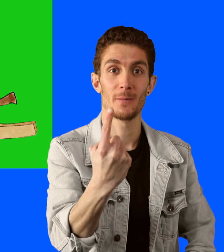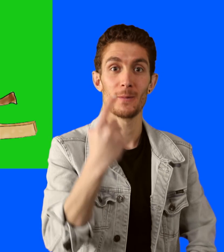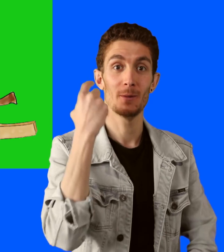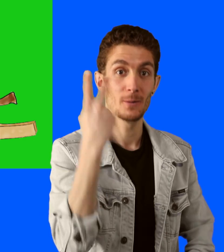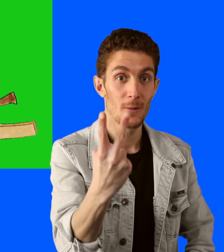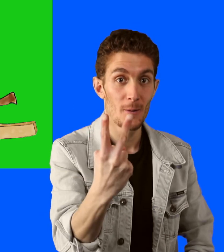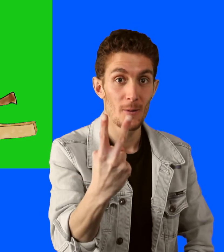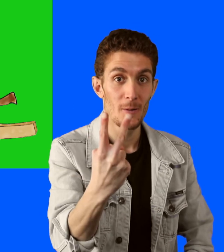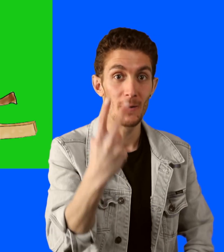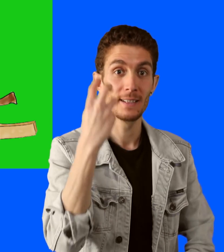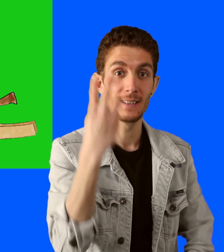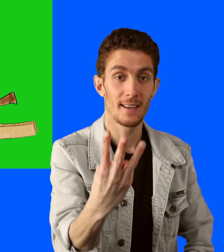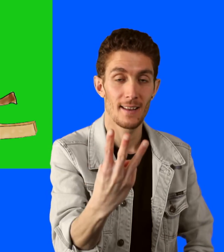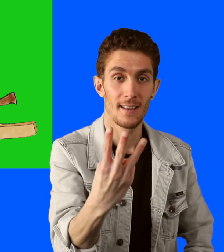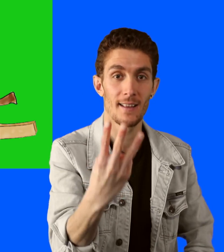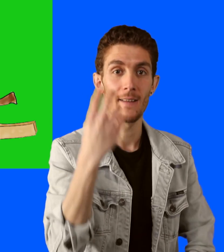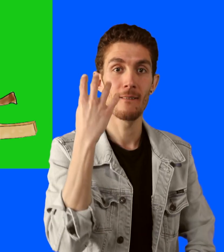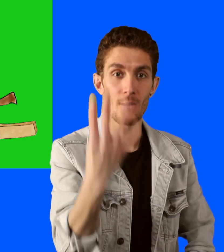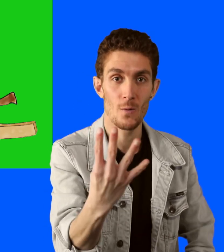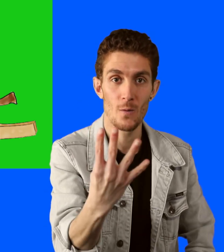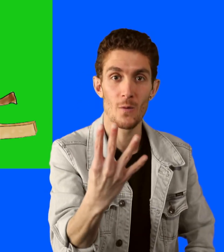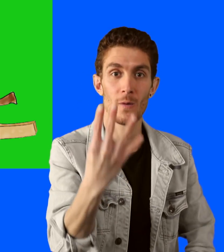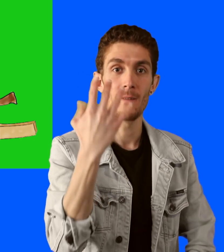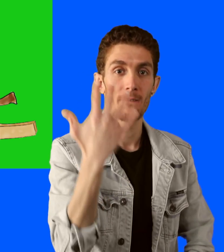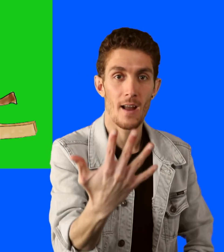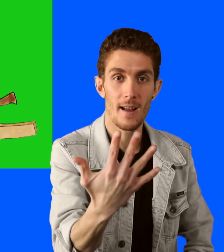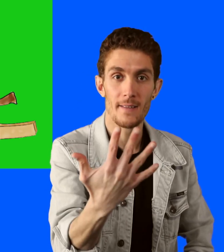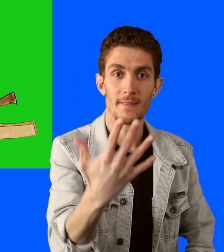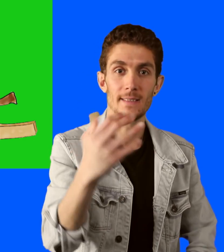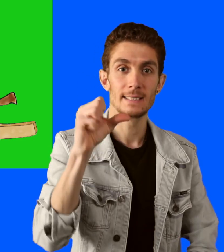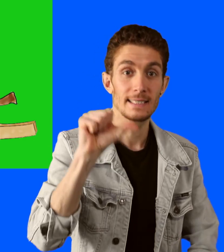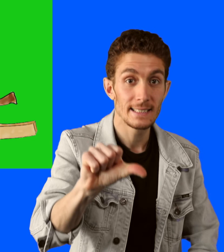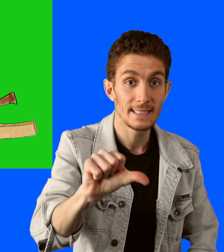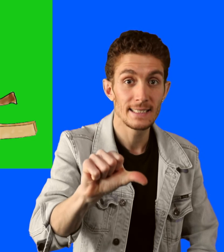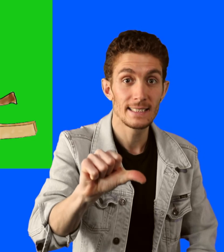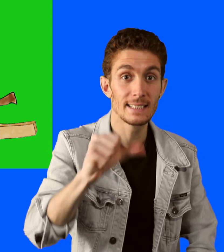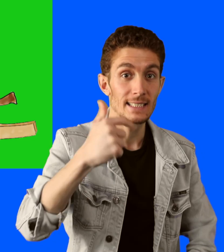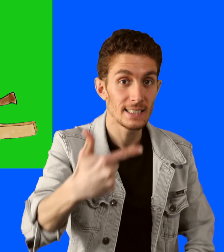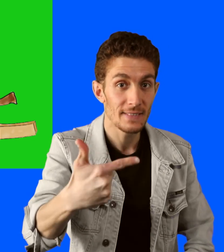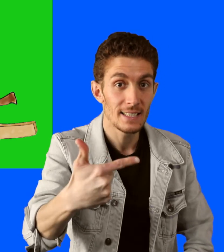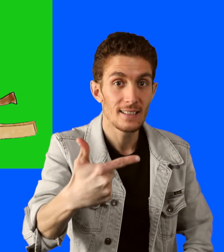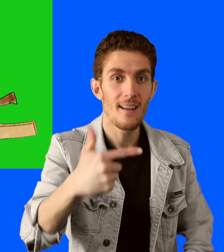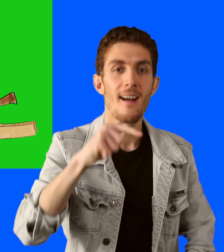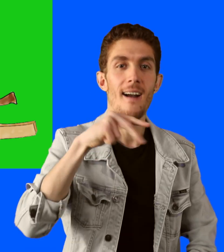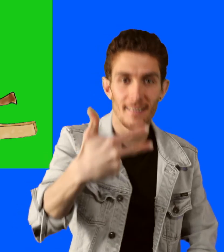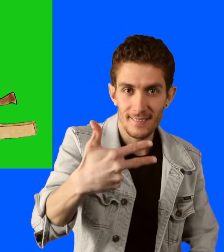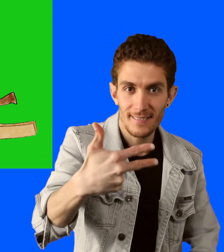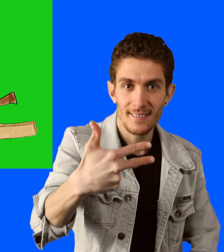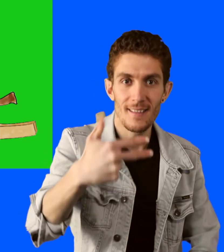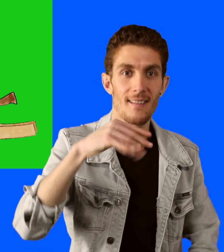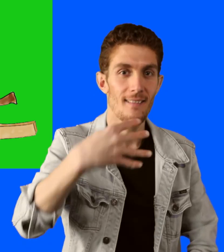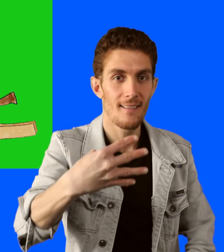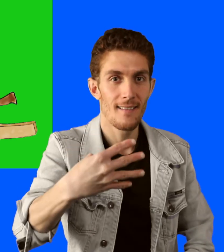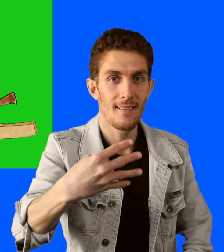one two three four five six seven